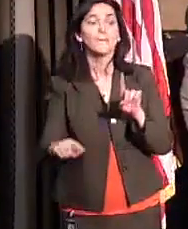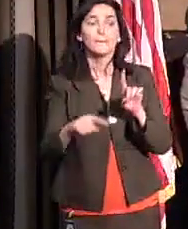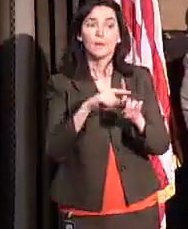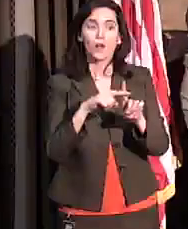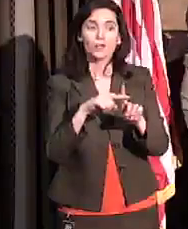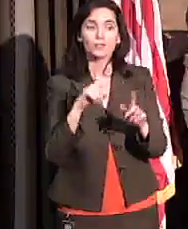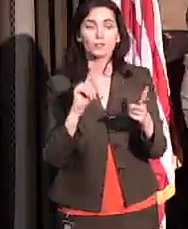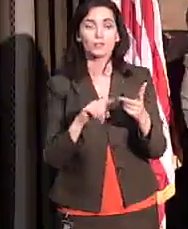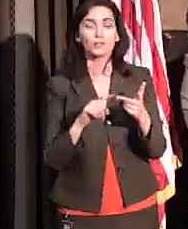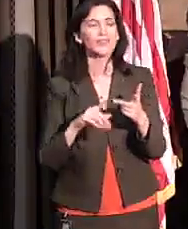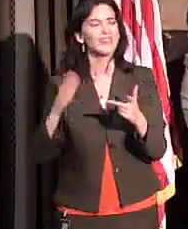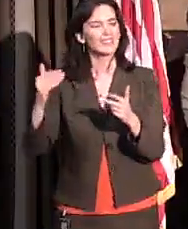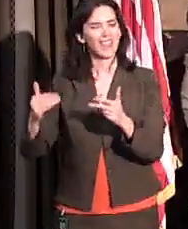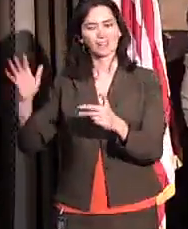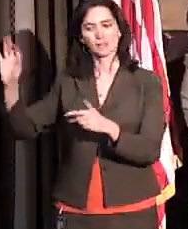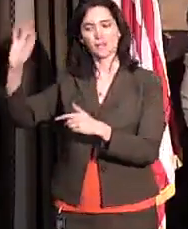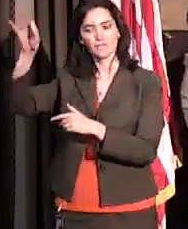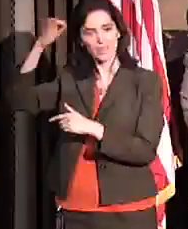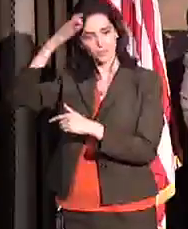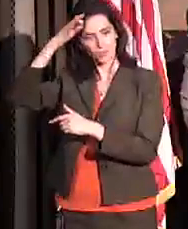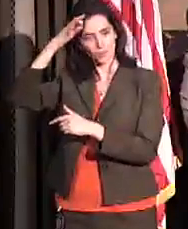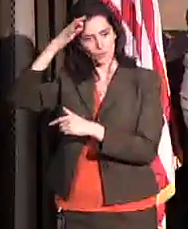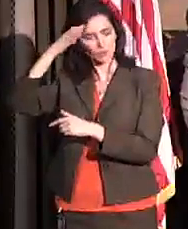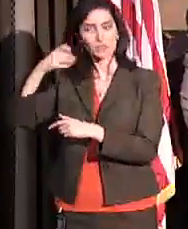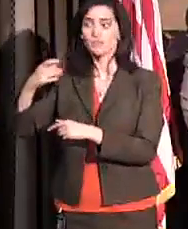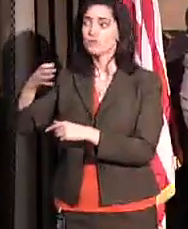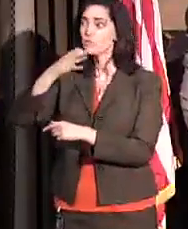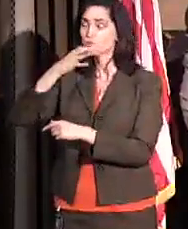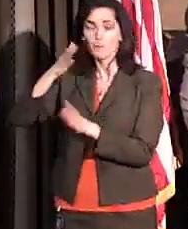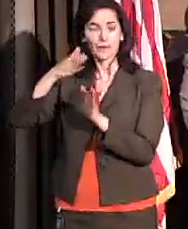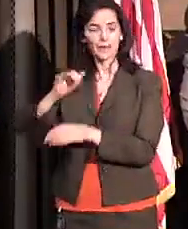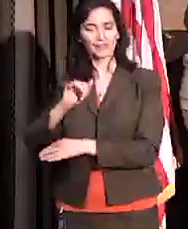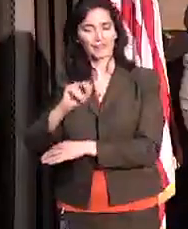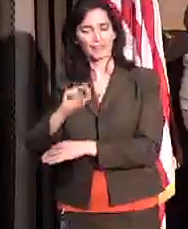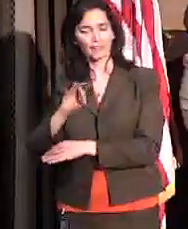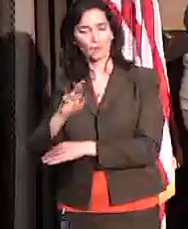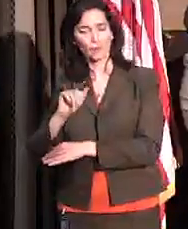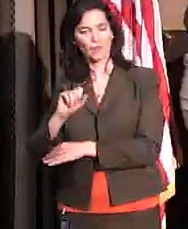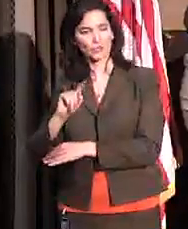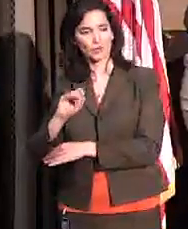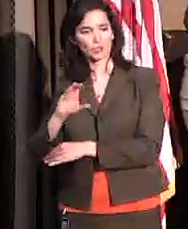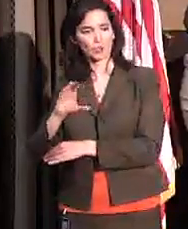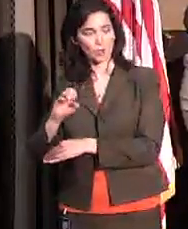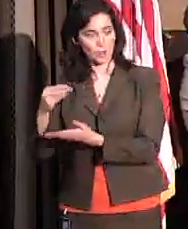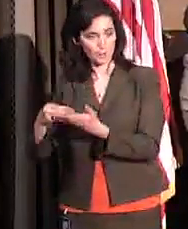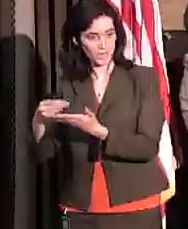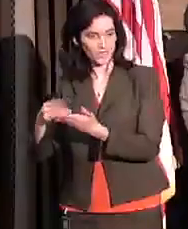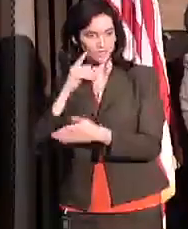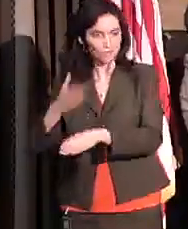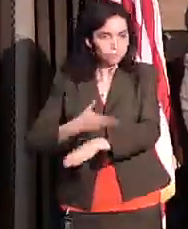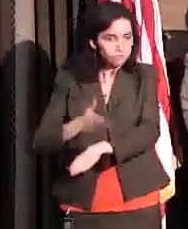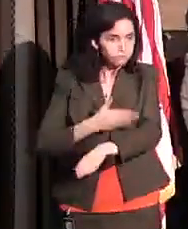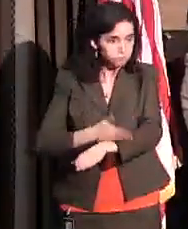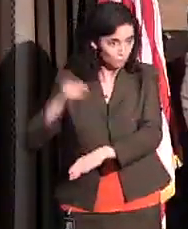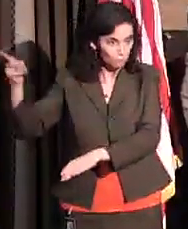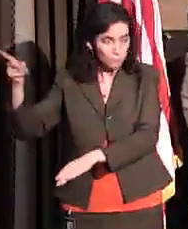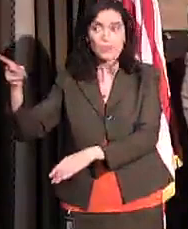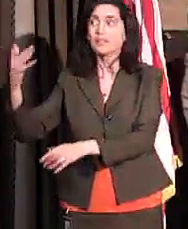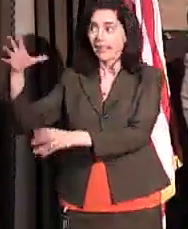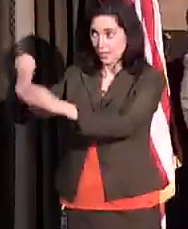in the same federal infrastructure package that I was just referring to as well. So we have more opportunities there, but the answer to your question